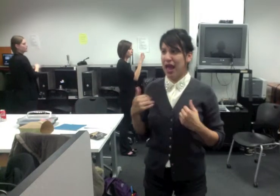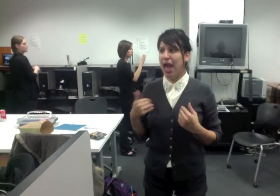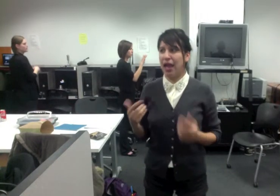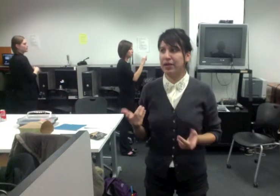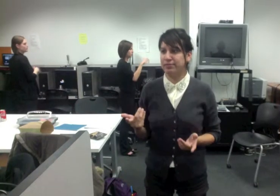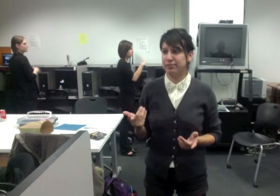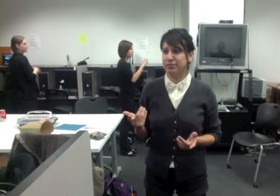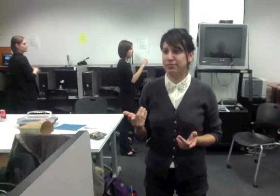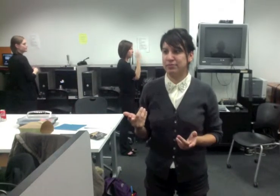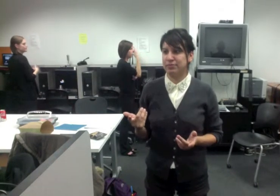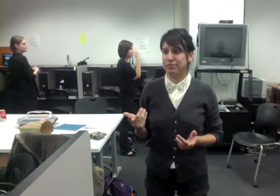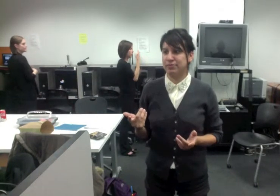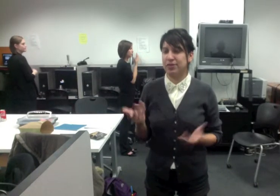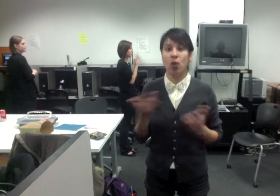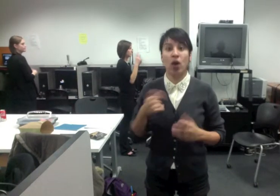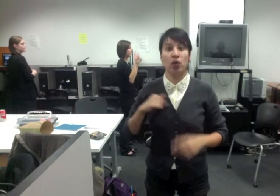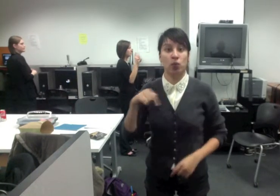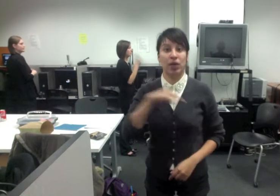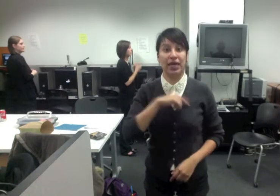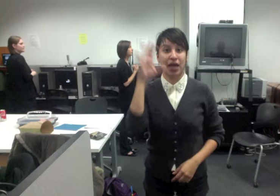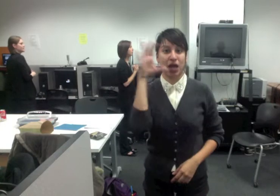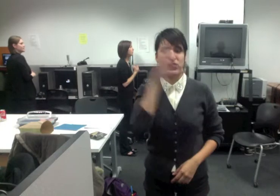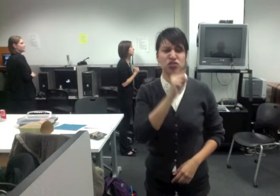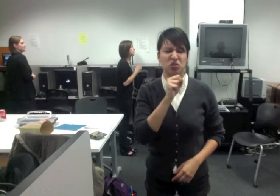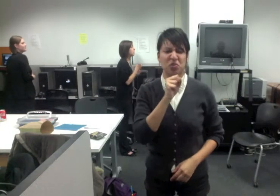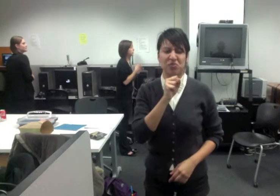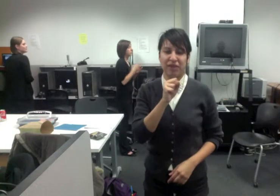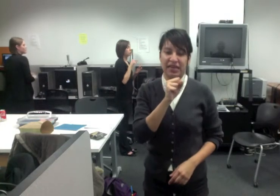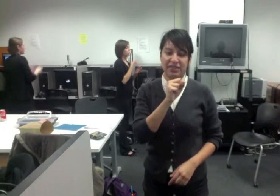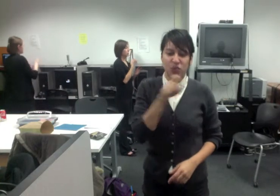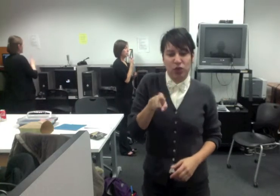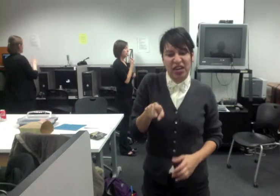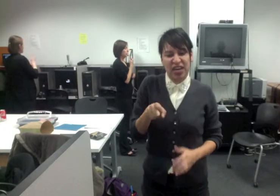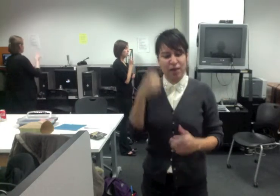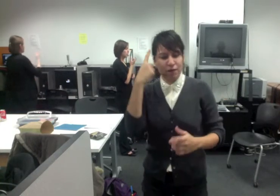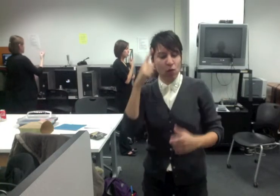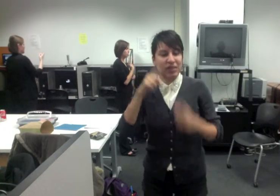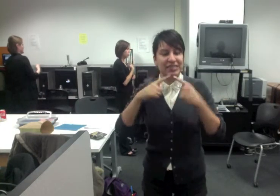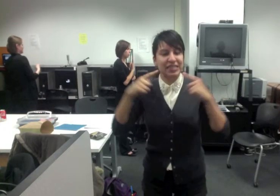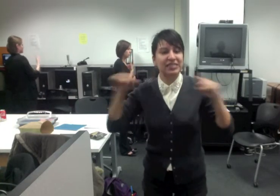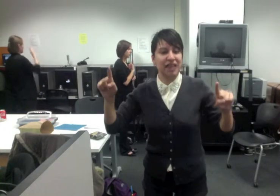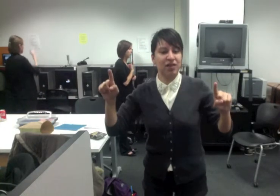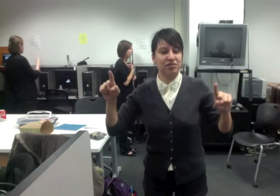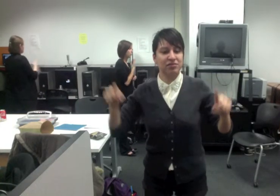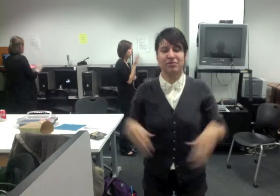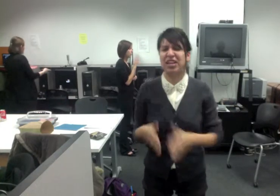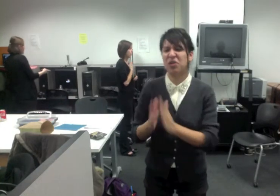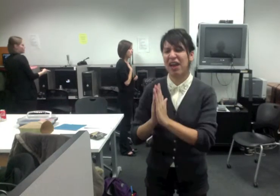product or why did your company fail? And people always give you the same permutation of the same three things. Undercapitalized, the wrong people, bad